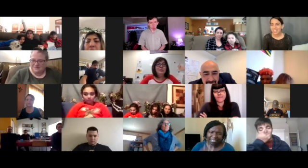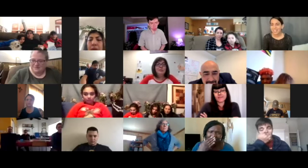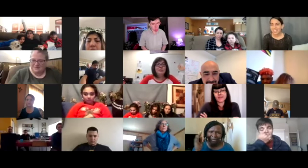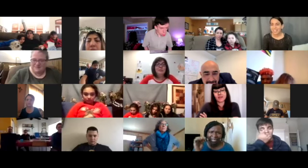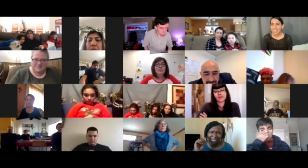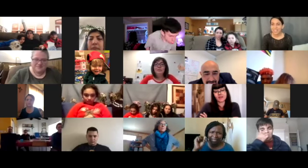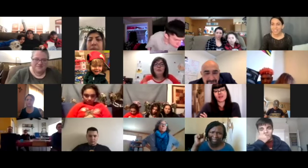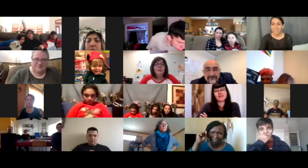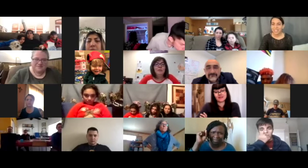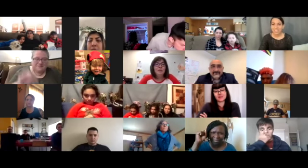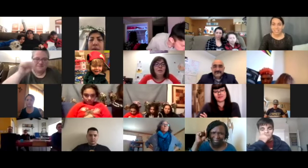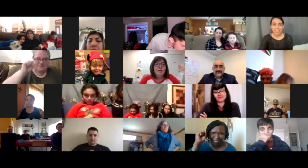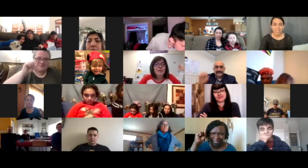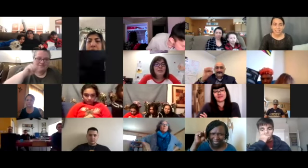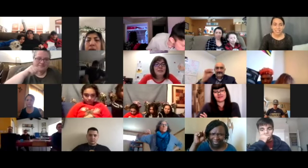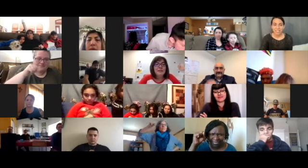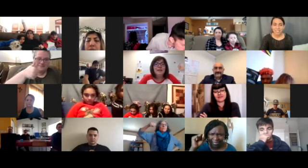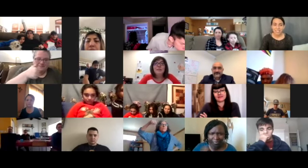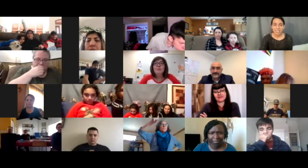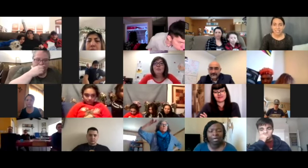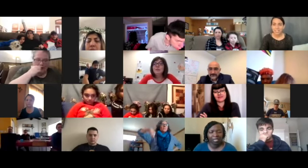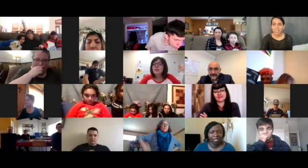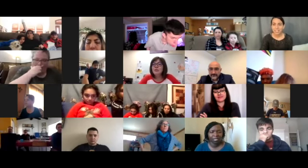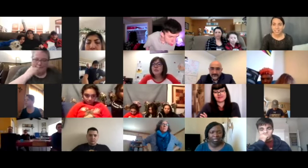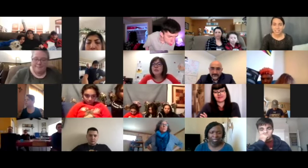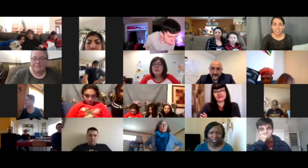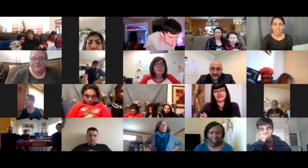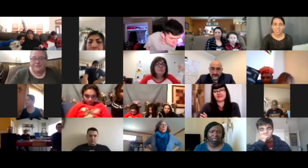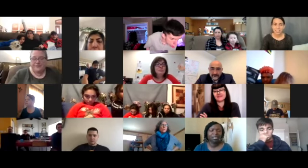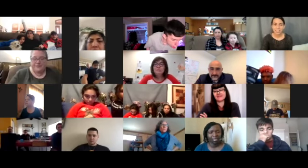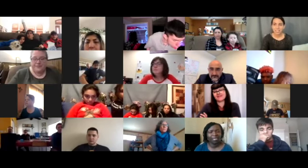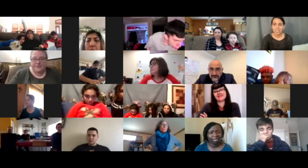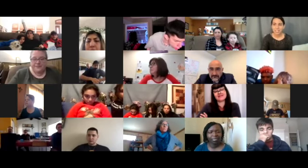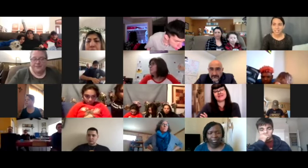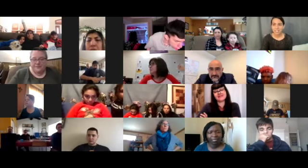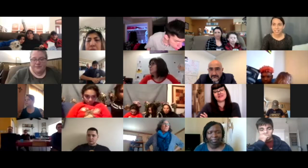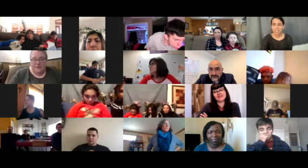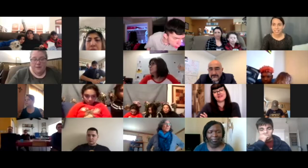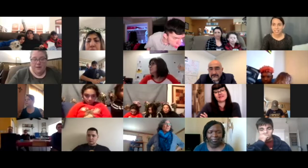Can you guys all hear me? Hold on, Marie. I think we're going to showcase you.